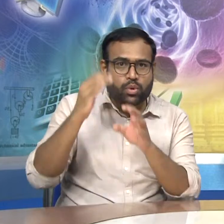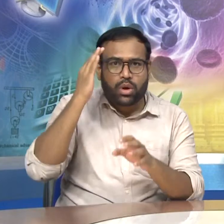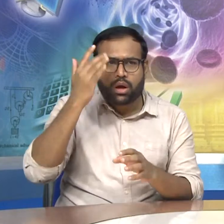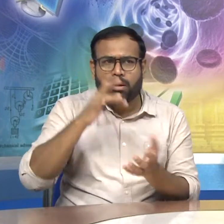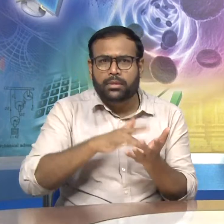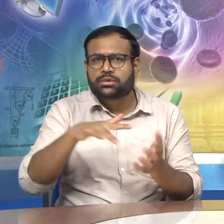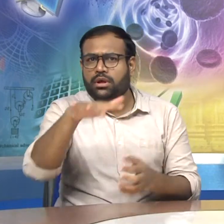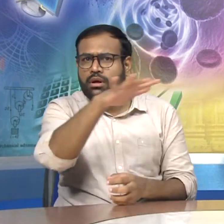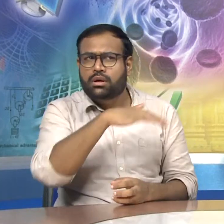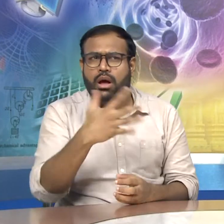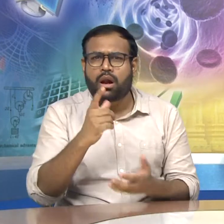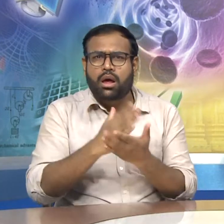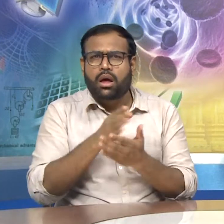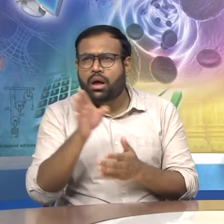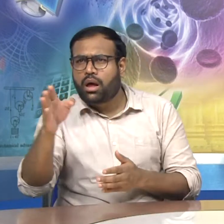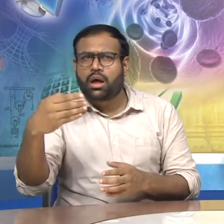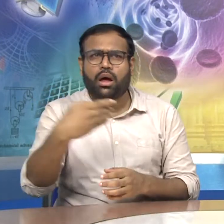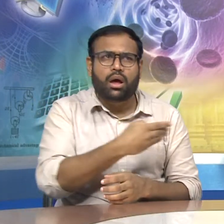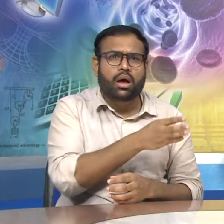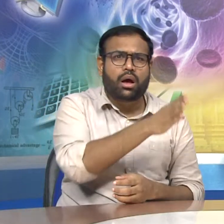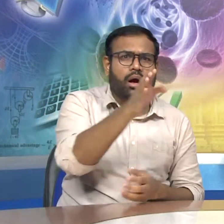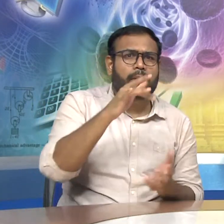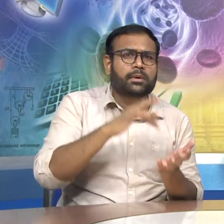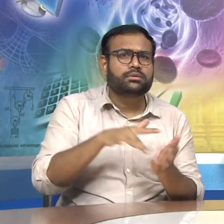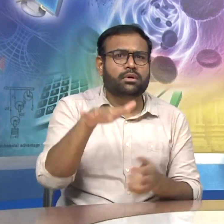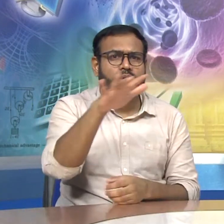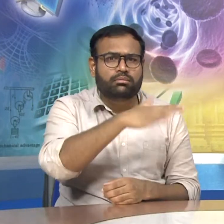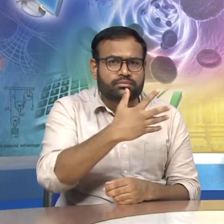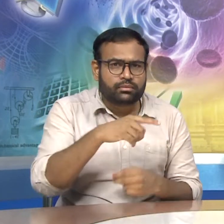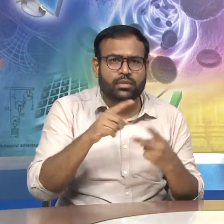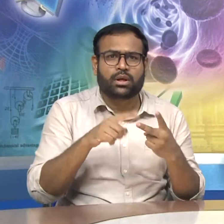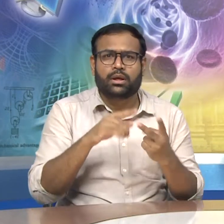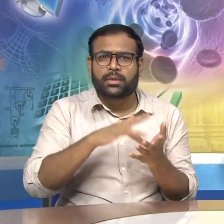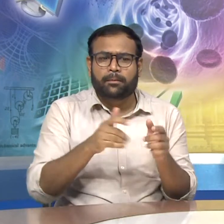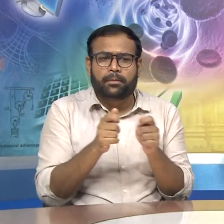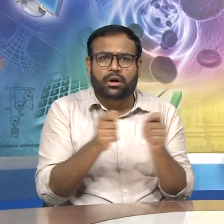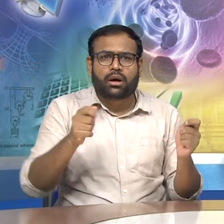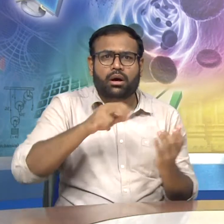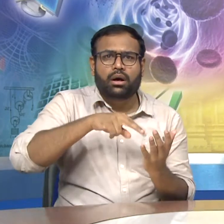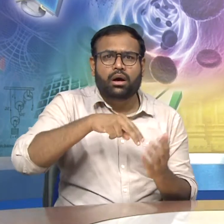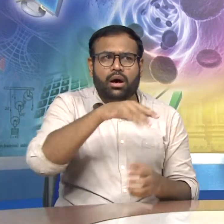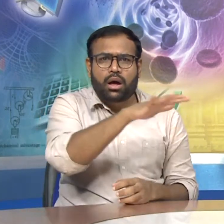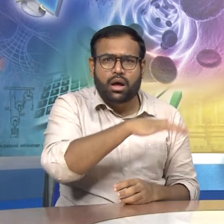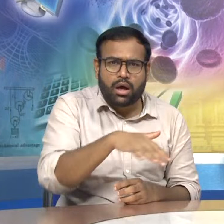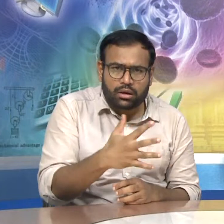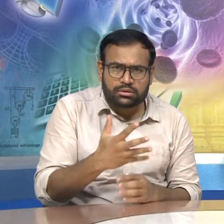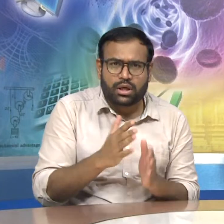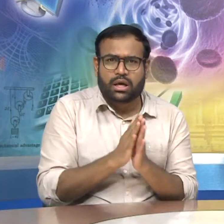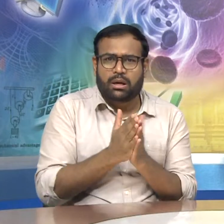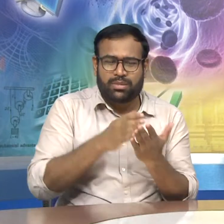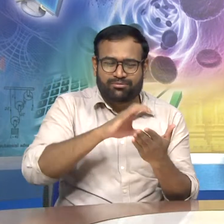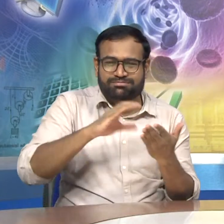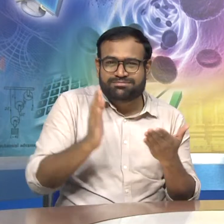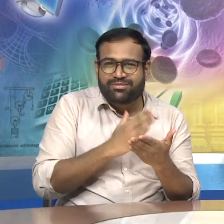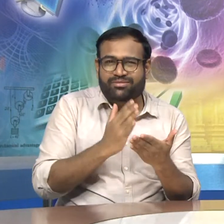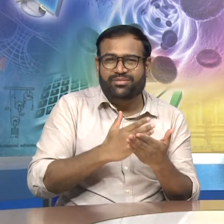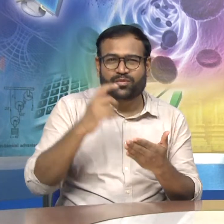location of the newspapers, magazines, display racks, location of the textbooks,